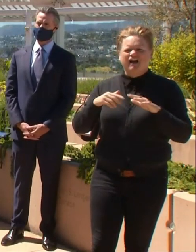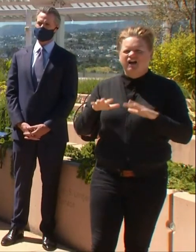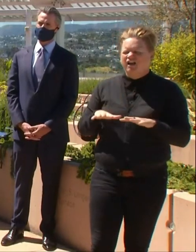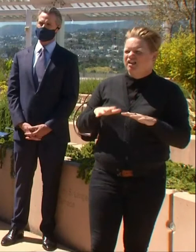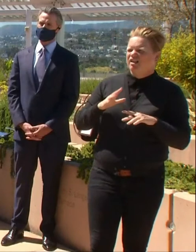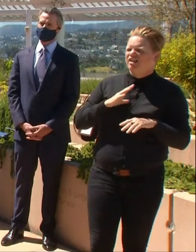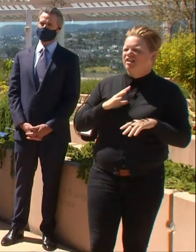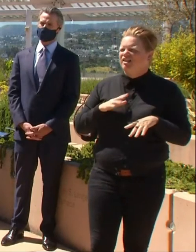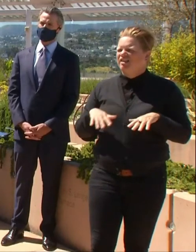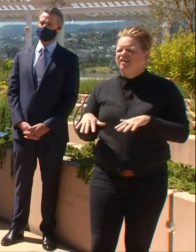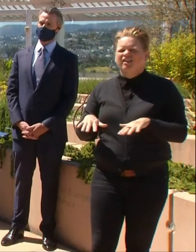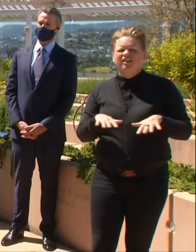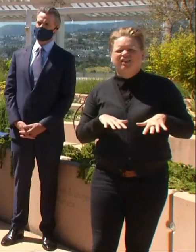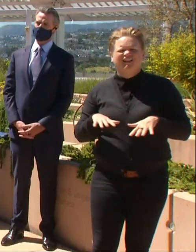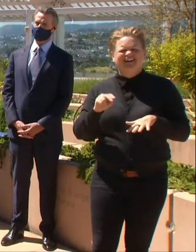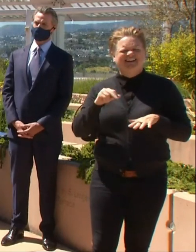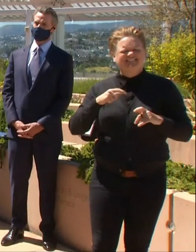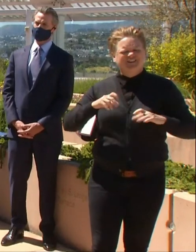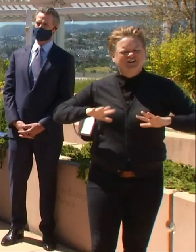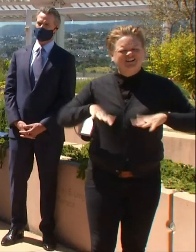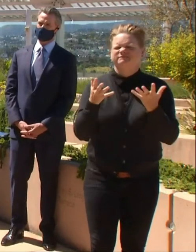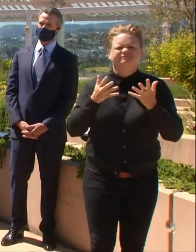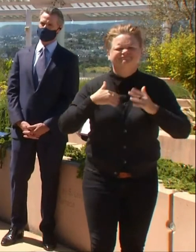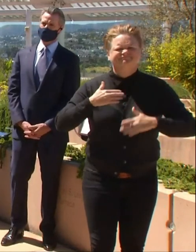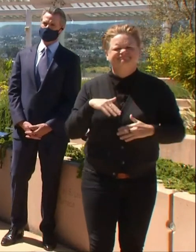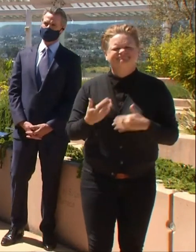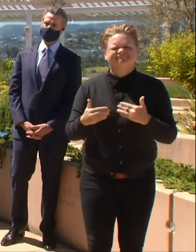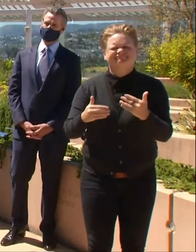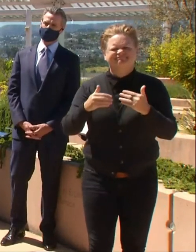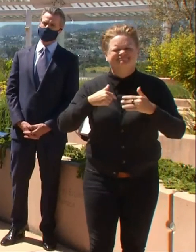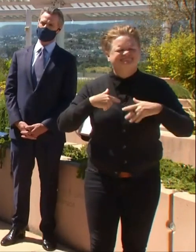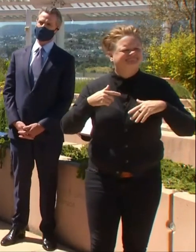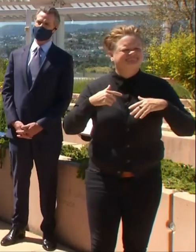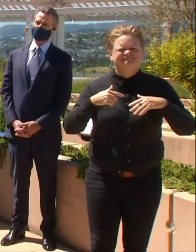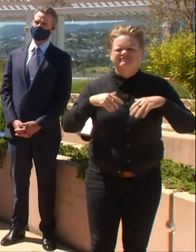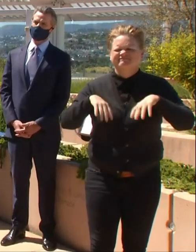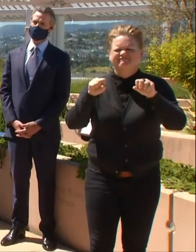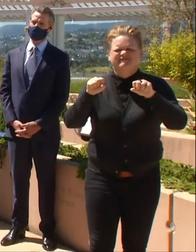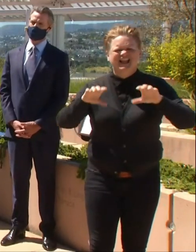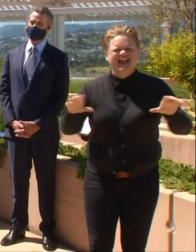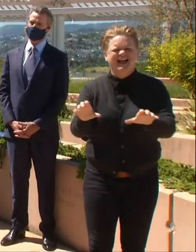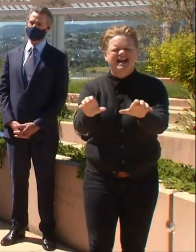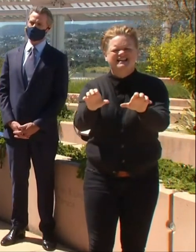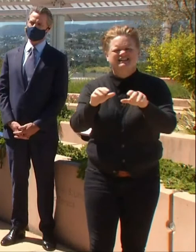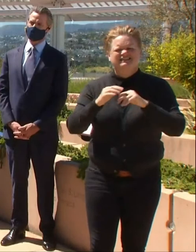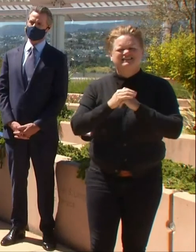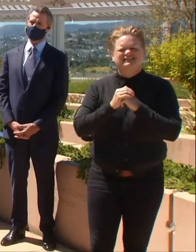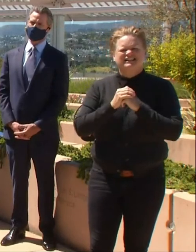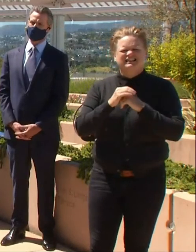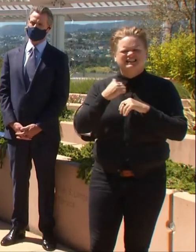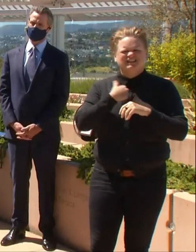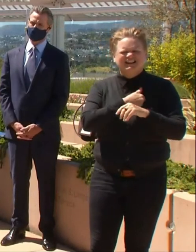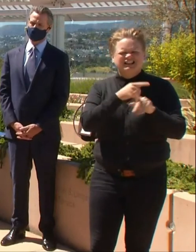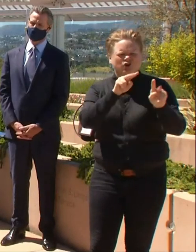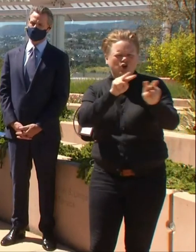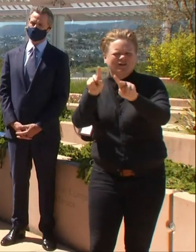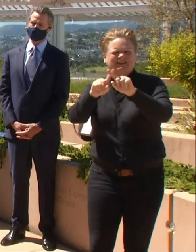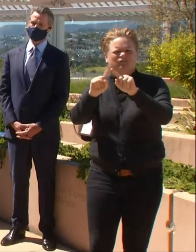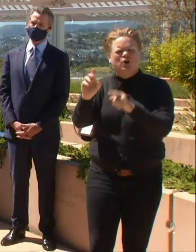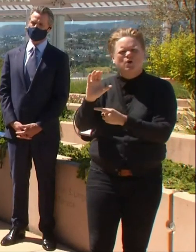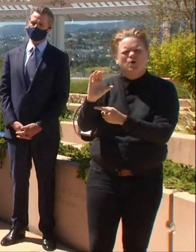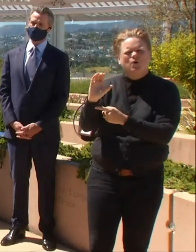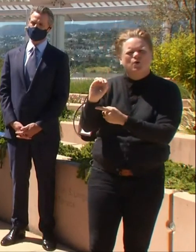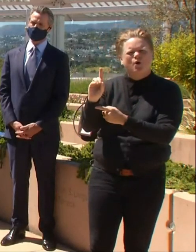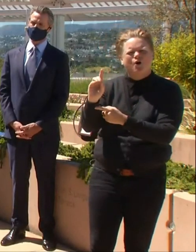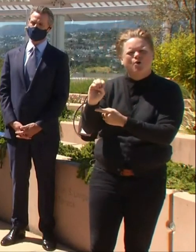and judicial decisions matter. These aren't just laws with pieces of paper with fancy words and code sections. They impact people's lives every day.